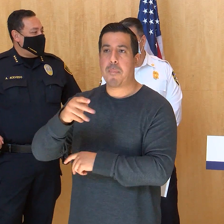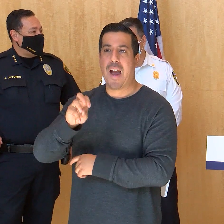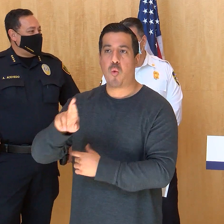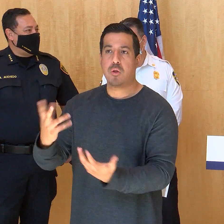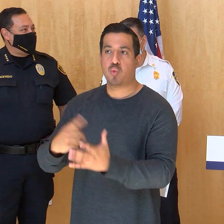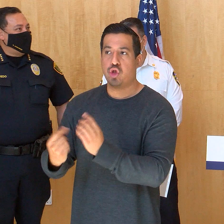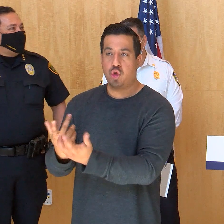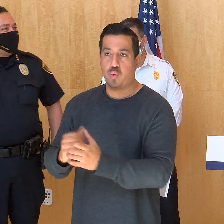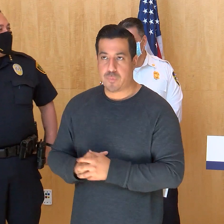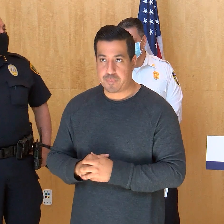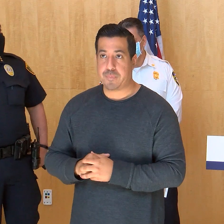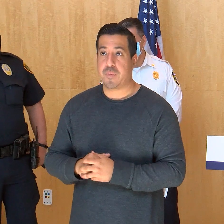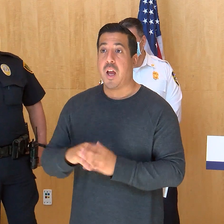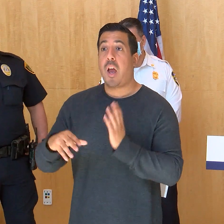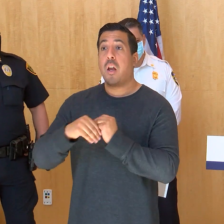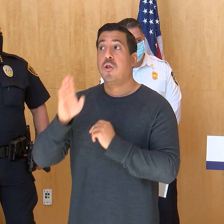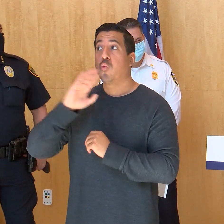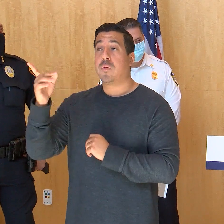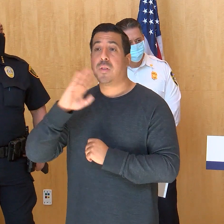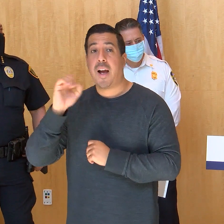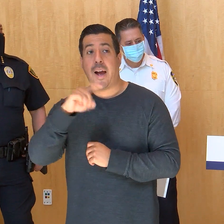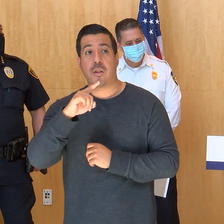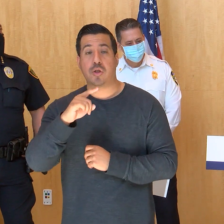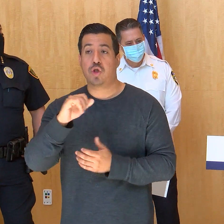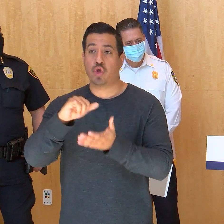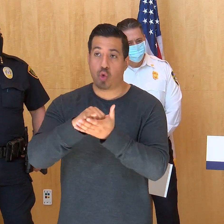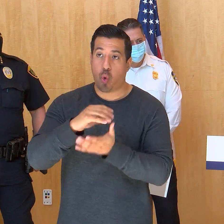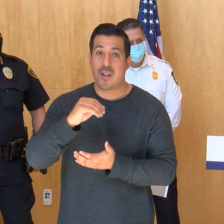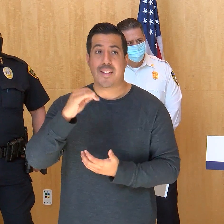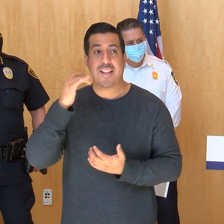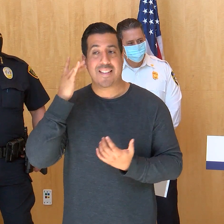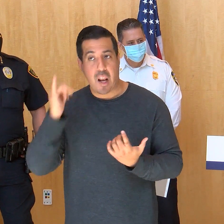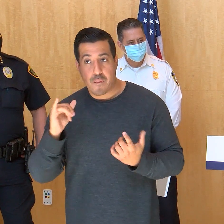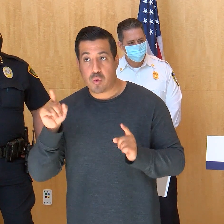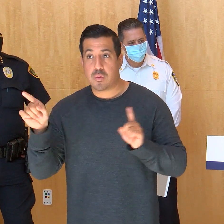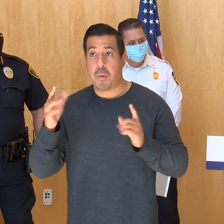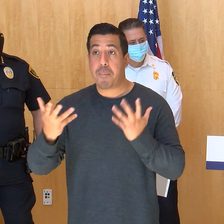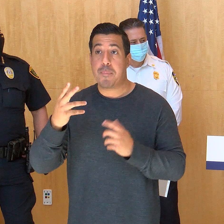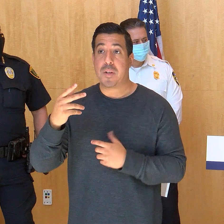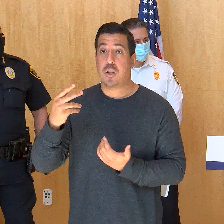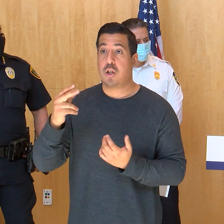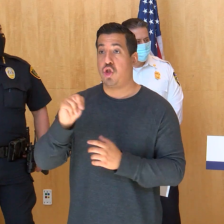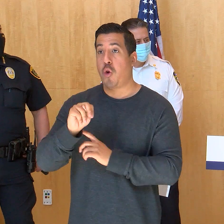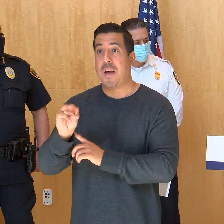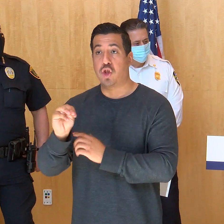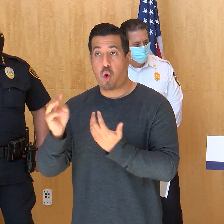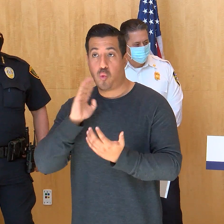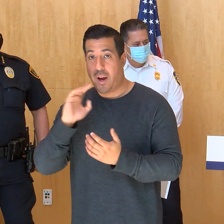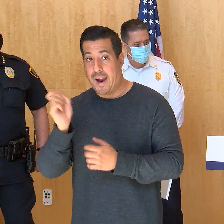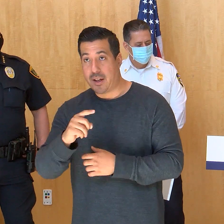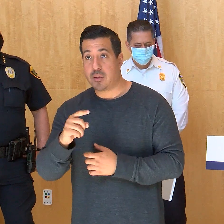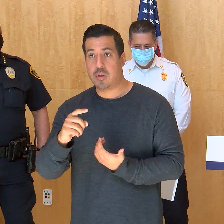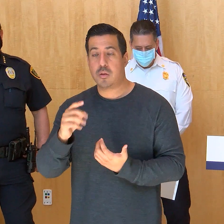Additionally, they're going to ask New York, California, and some others, maybe New Mexico, in this short period of